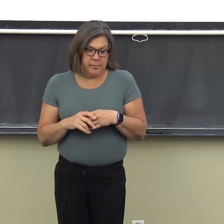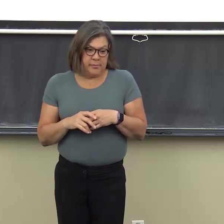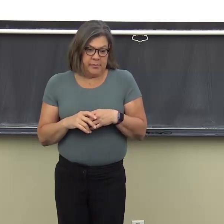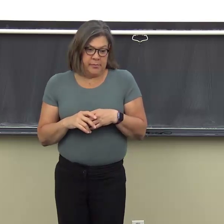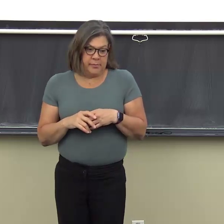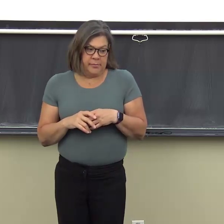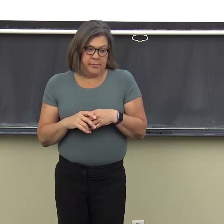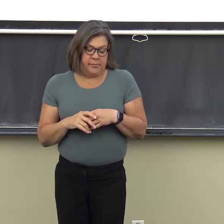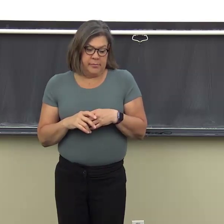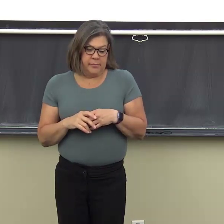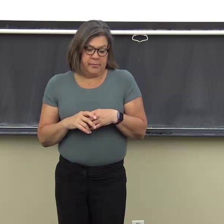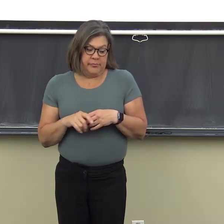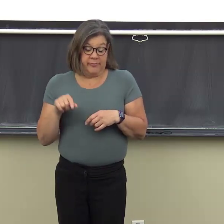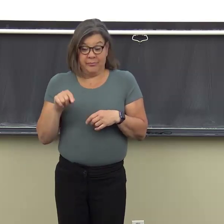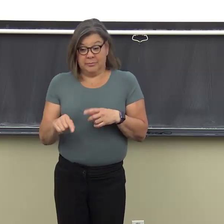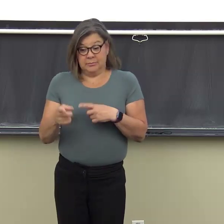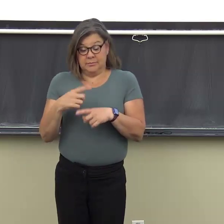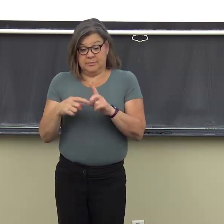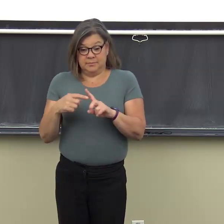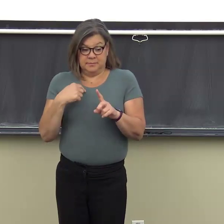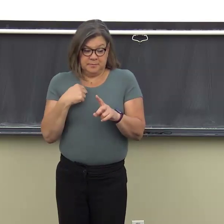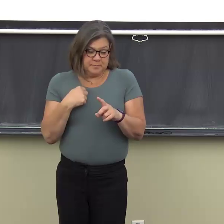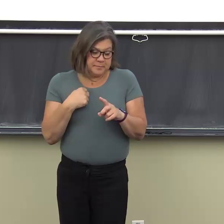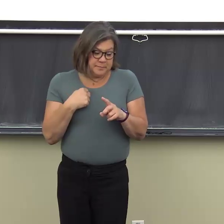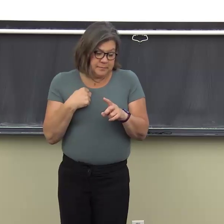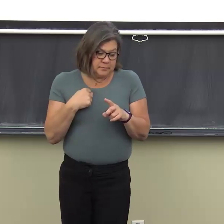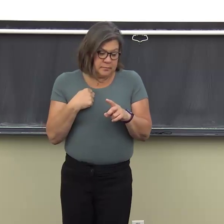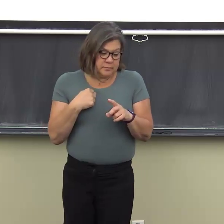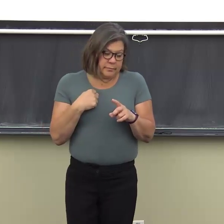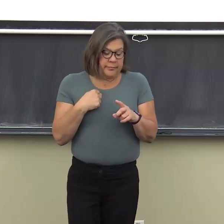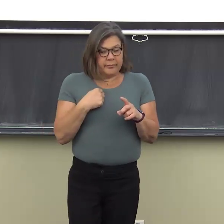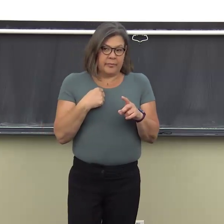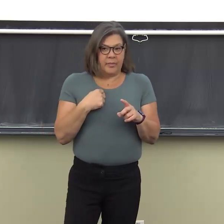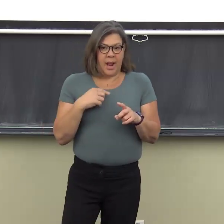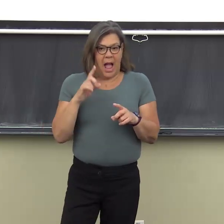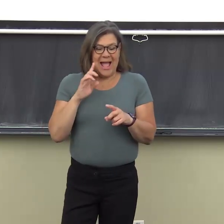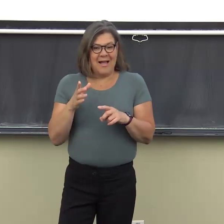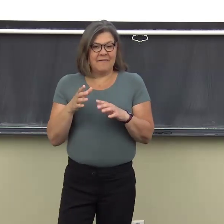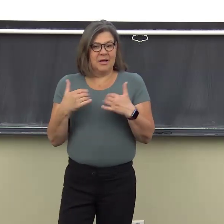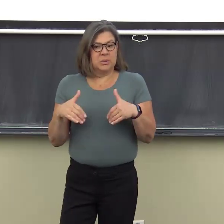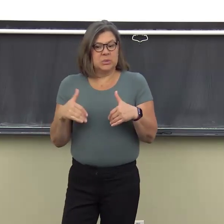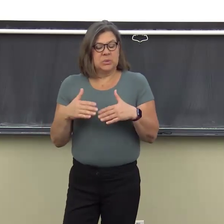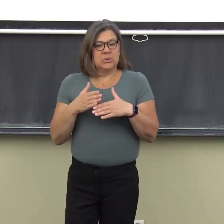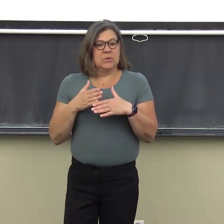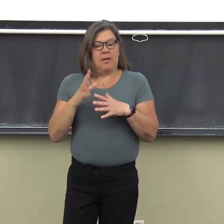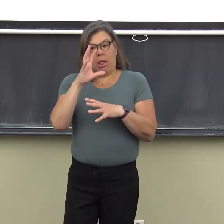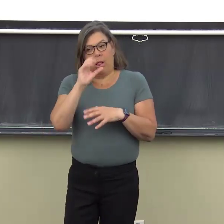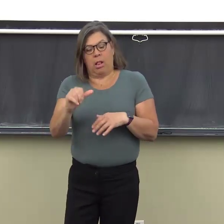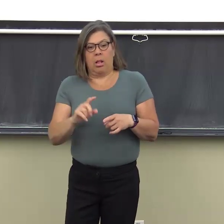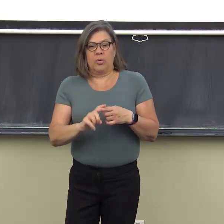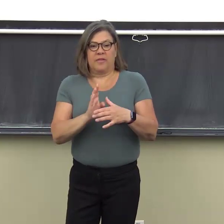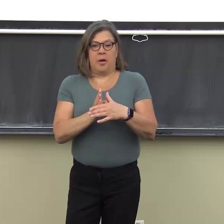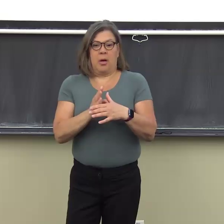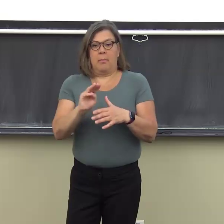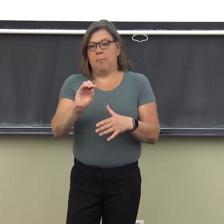And where this comes to me, I have a morbid fascination with the moderate. In the political spectrum of actors,